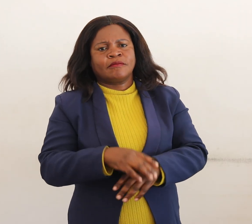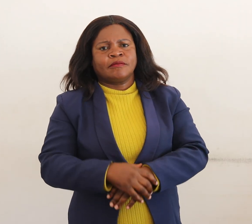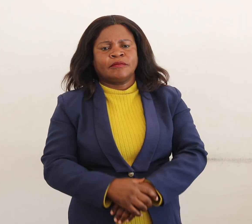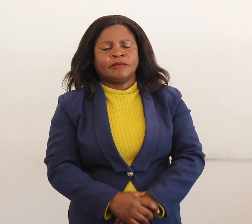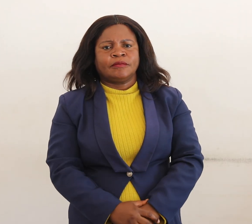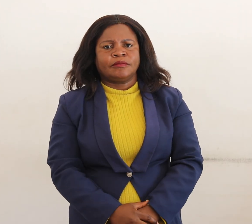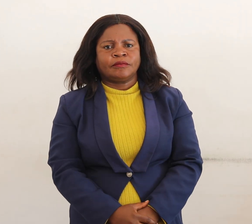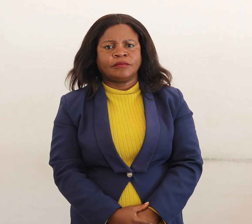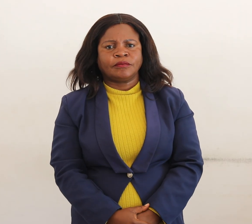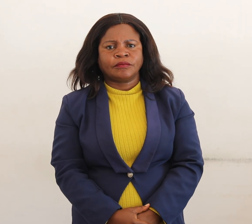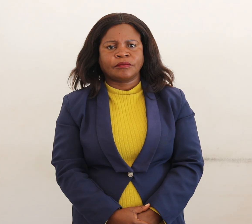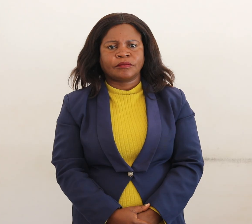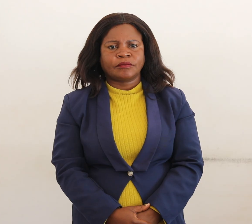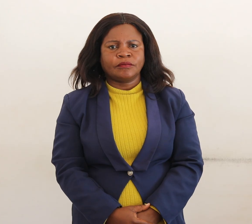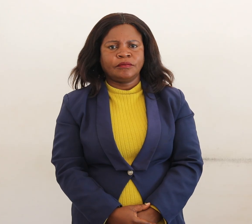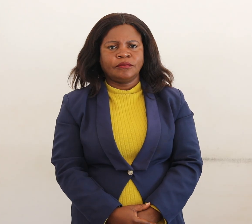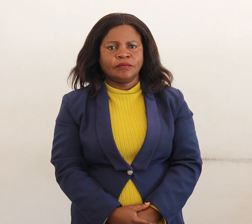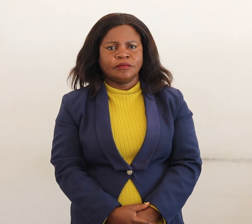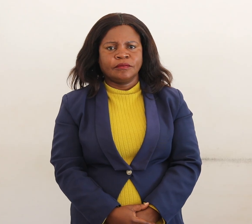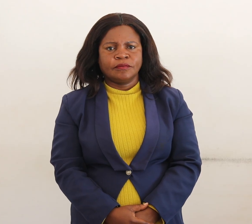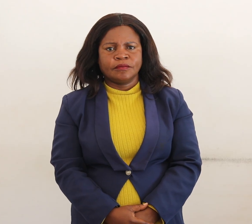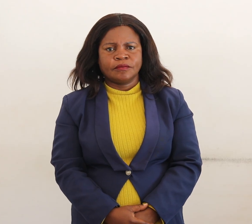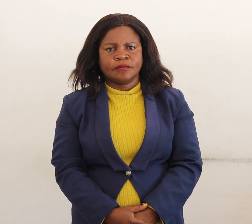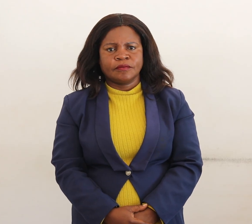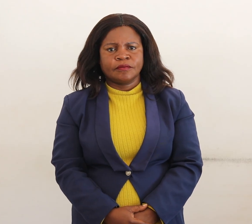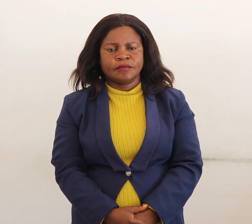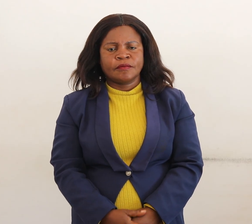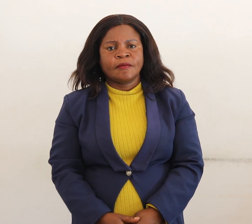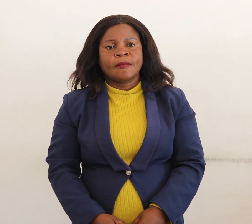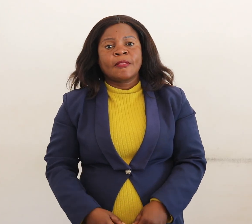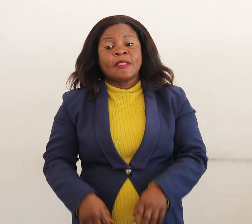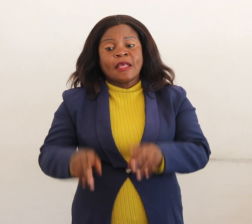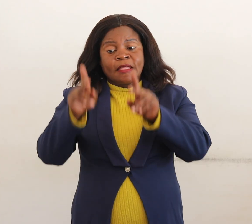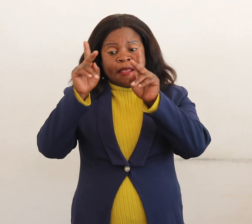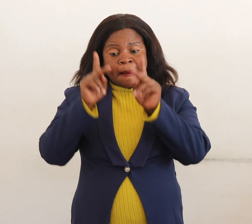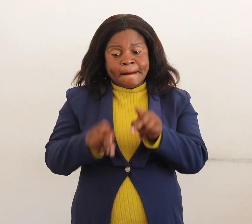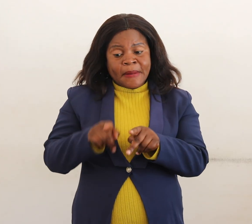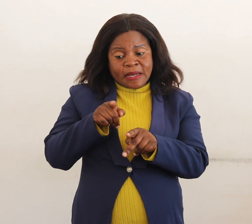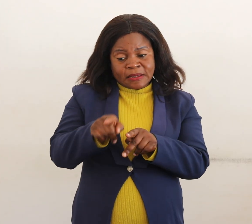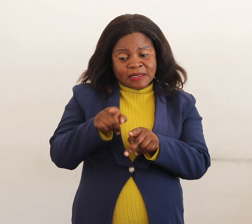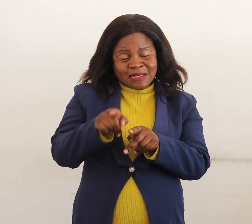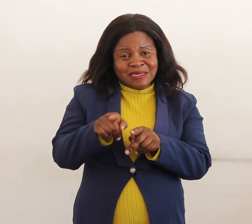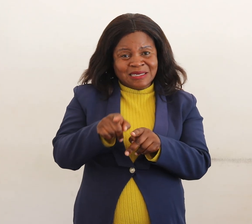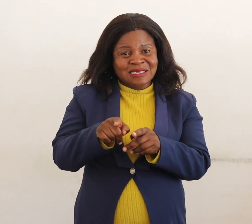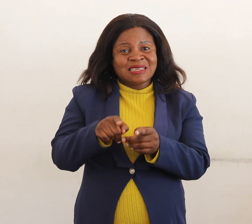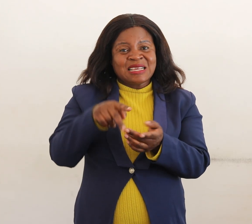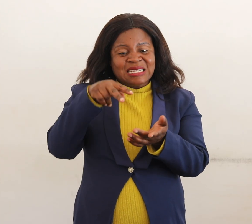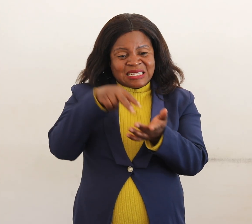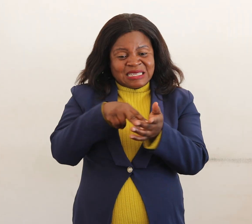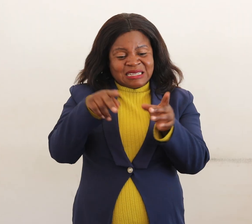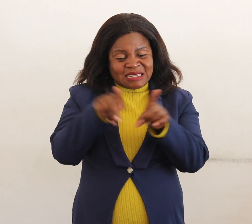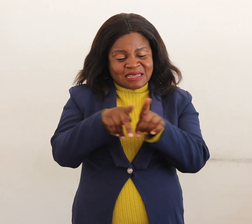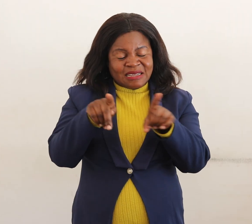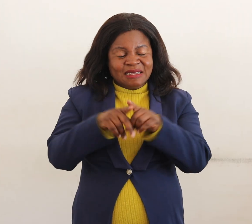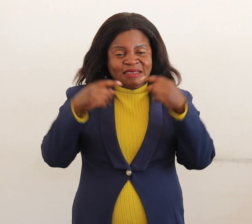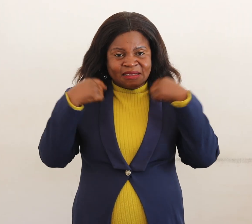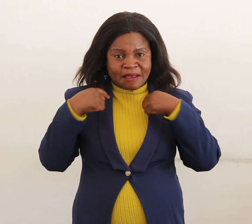The law also provides that a person standing as a mayor or council